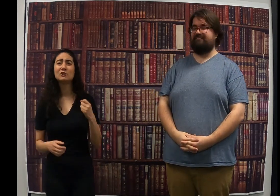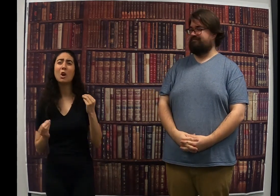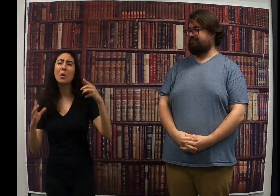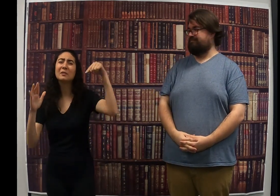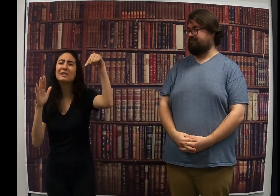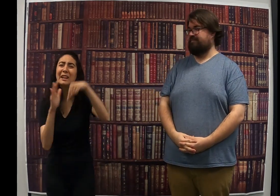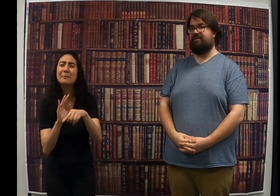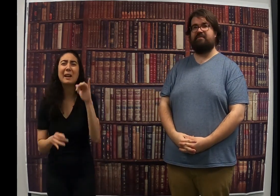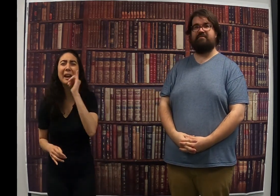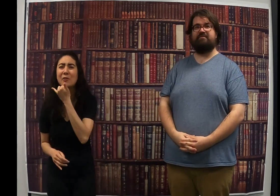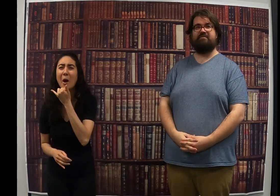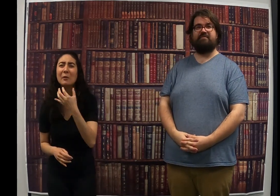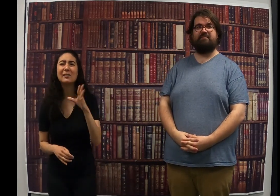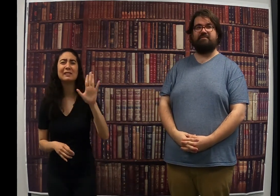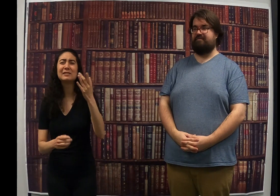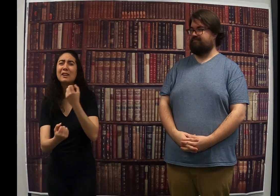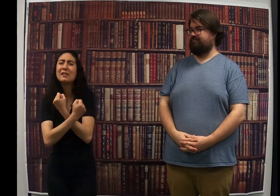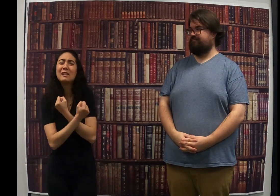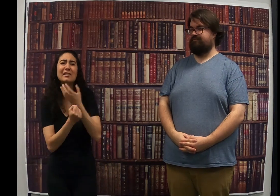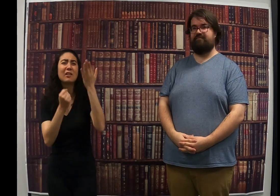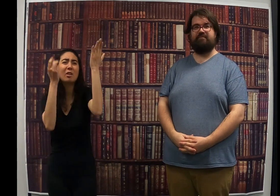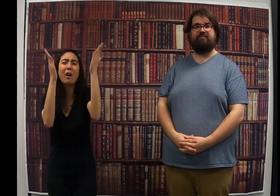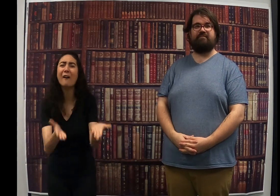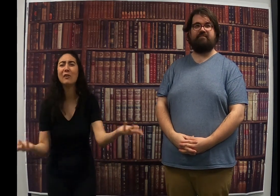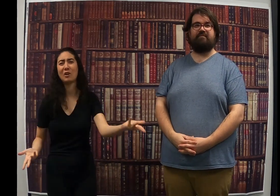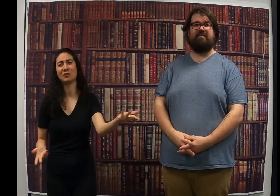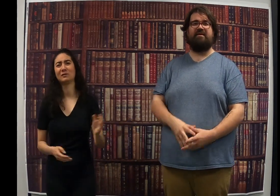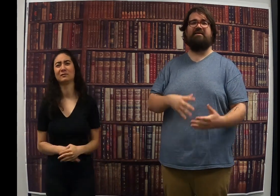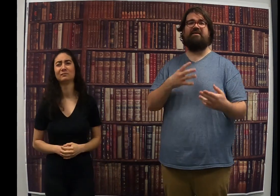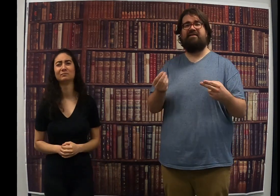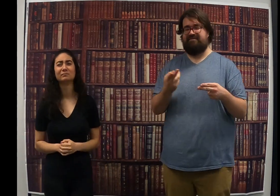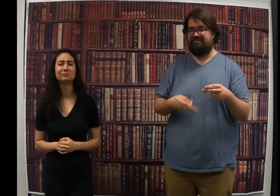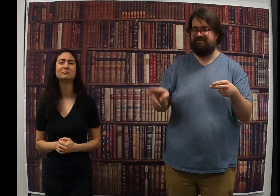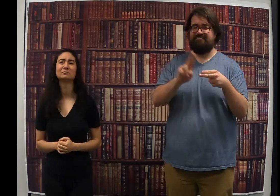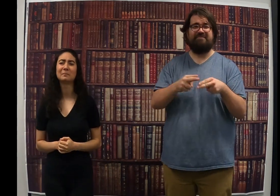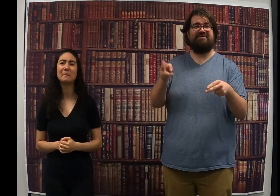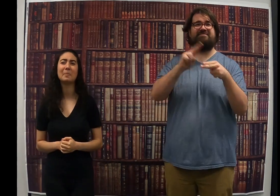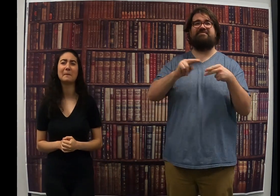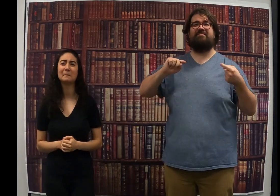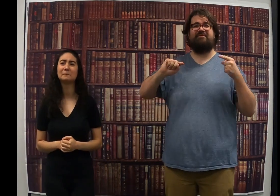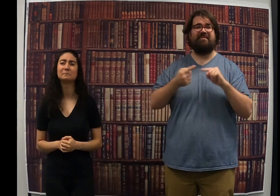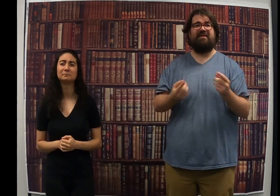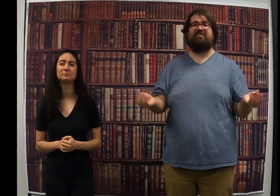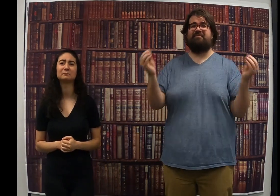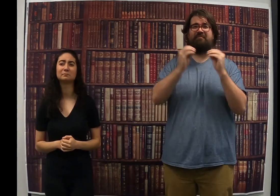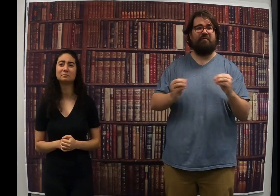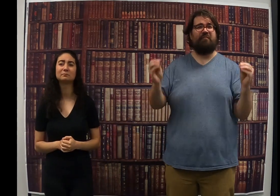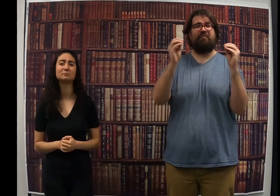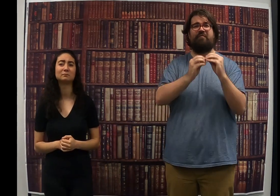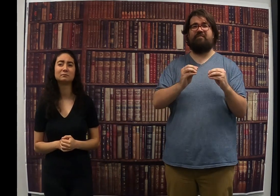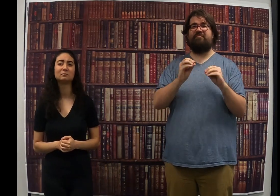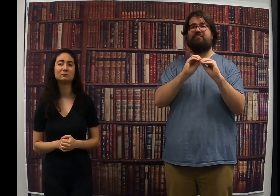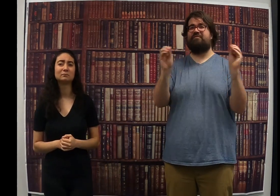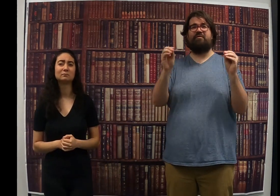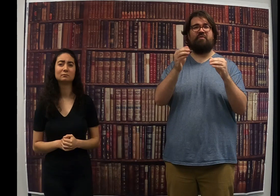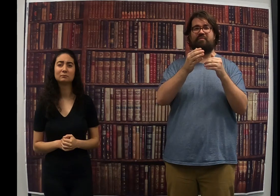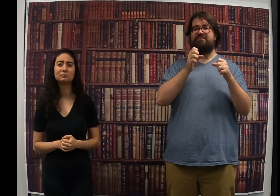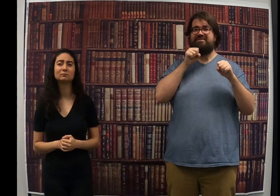So deep in error is this lover. And it increases my pain the more, that